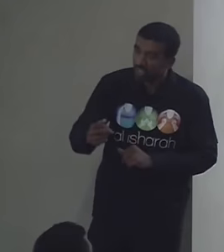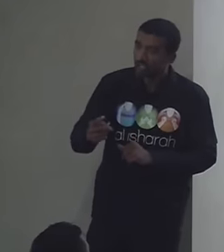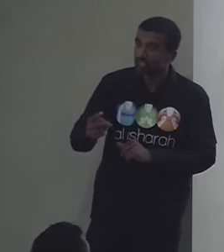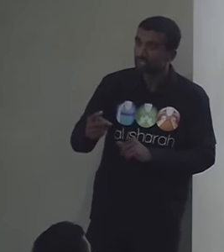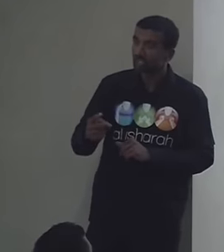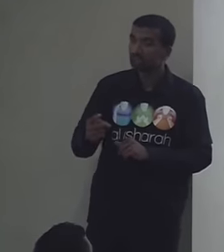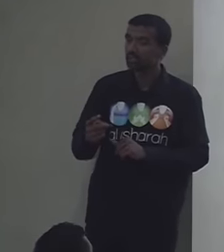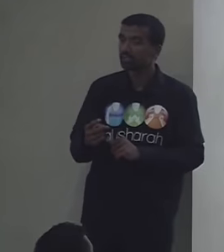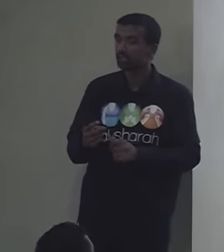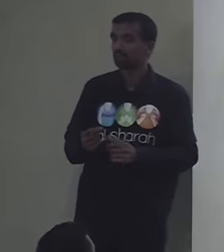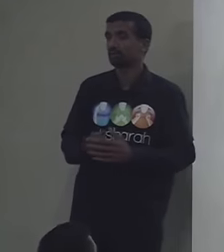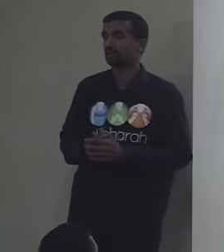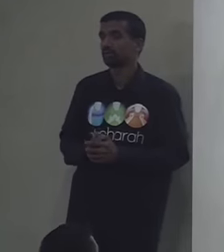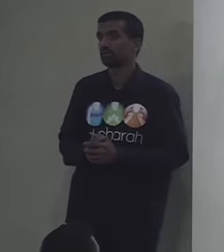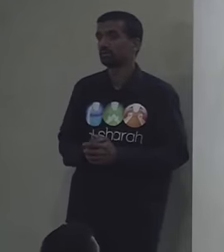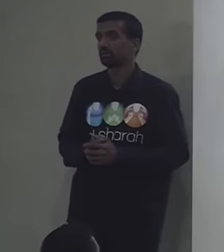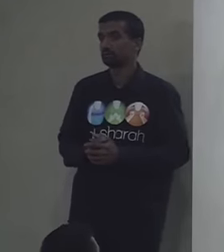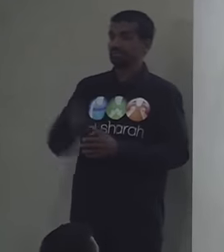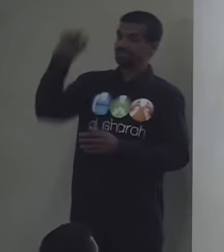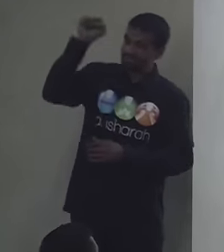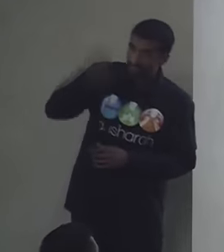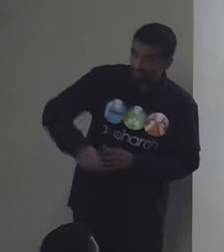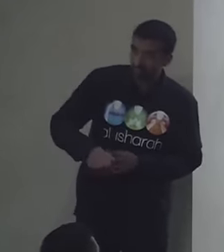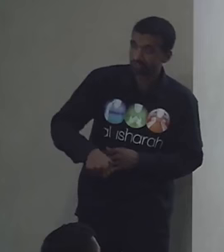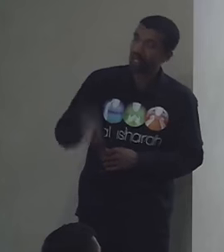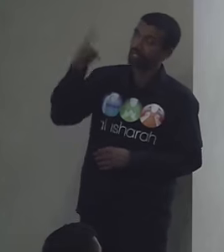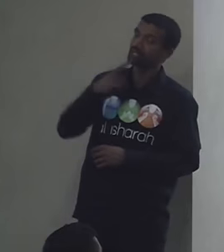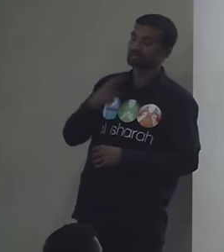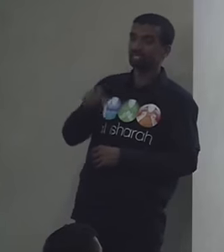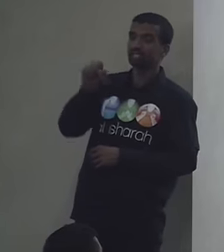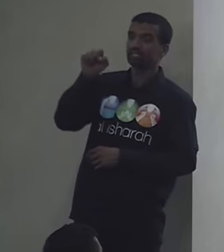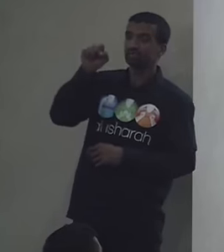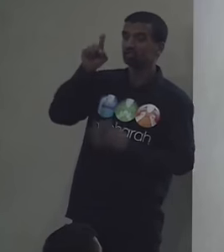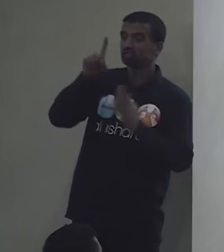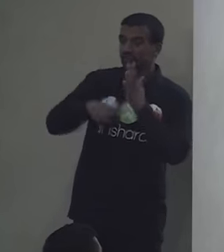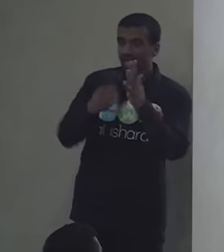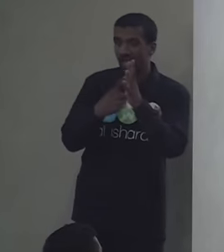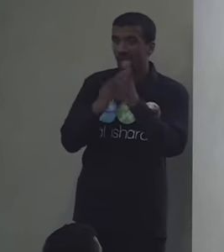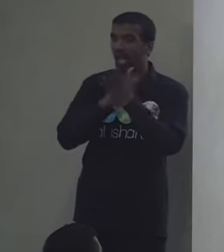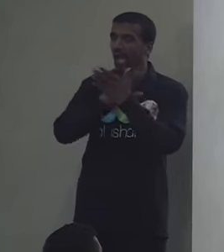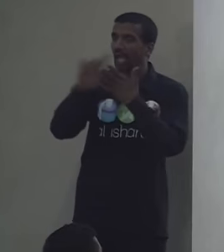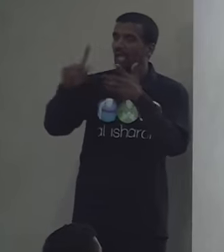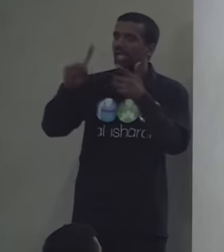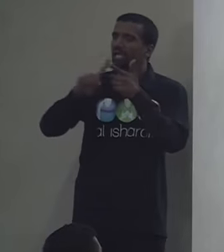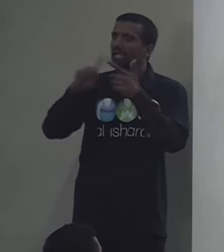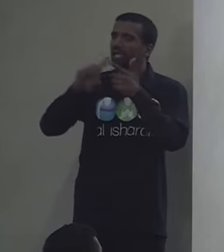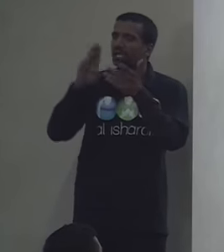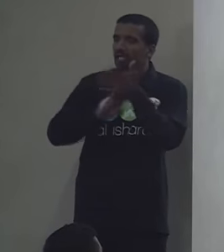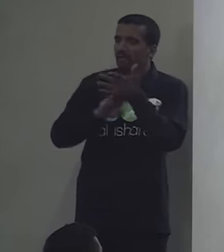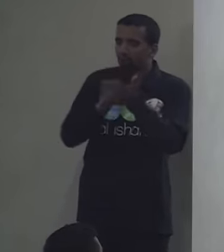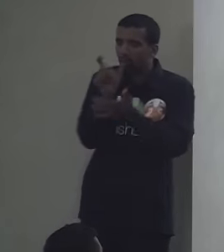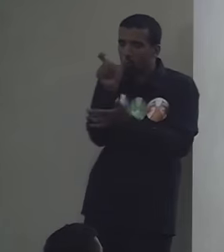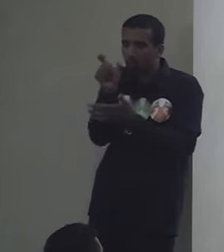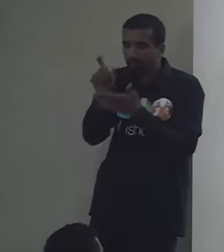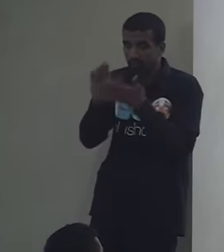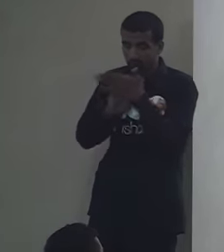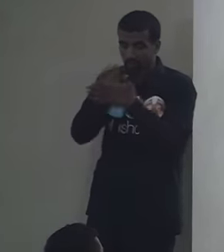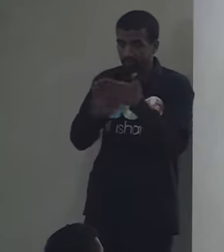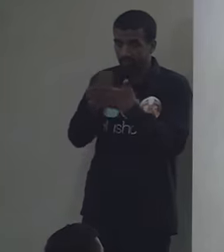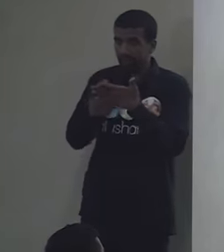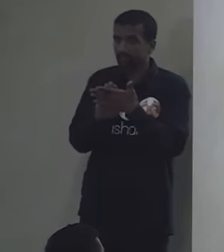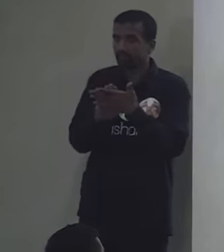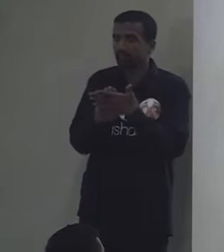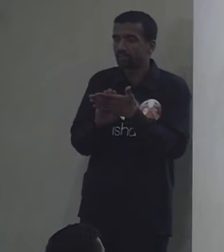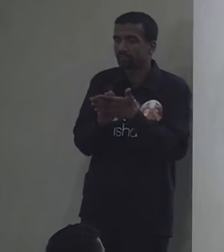Nar, Jahannam. There's so many names of hell. Why use the word al-Jahim? Jaham in Arabic and Juhum in Arabic is actually used